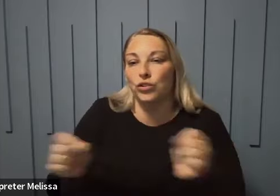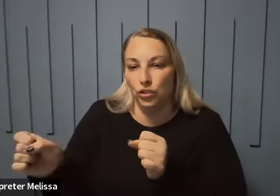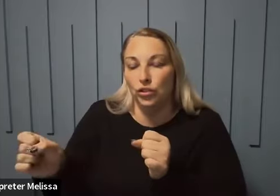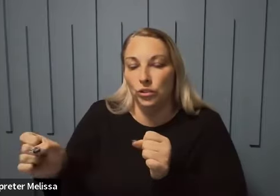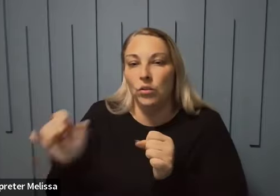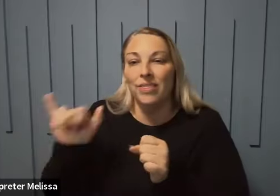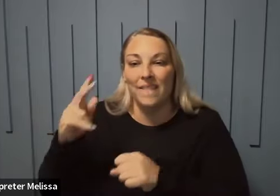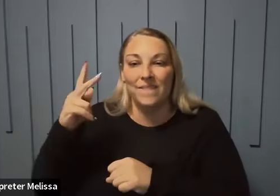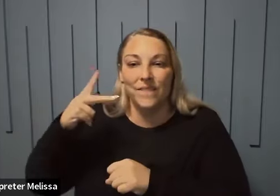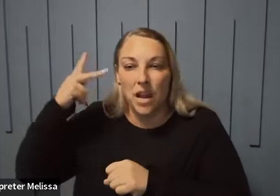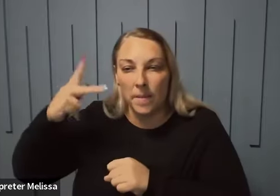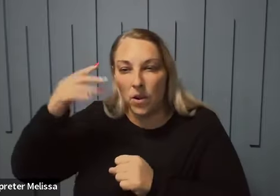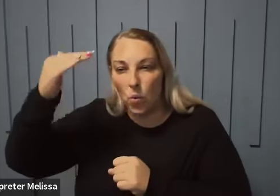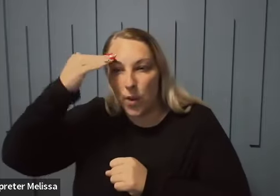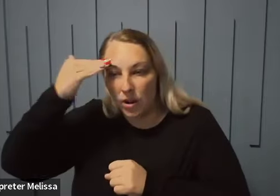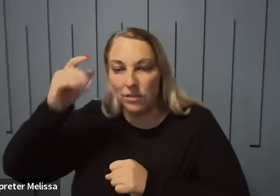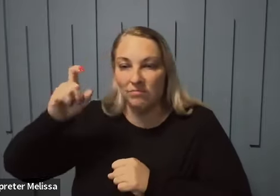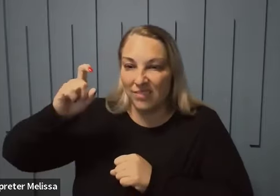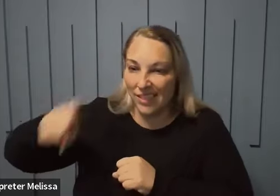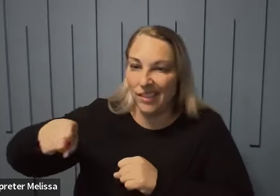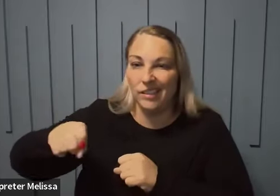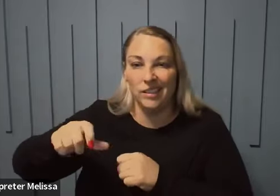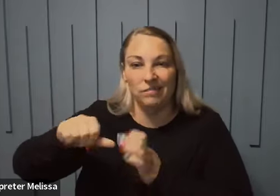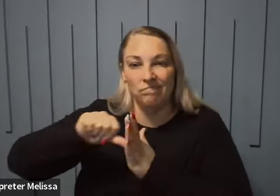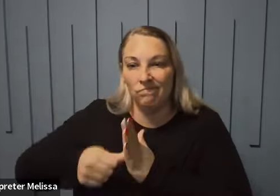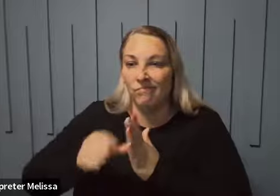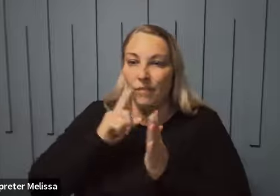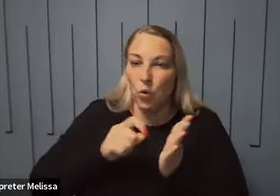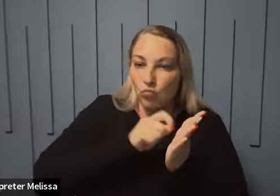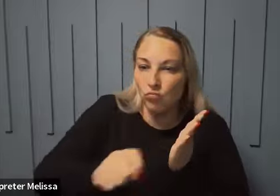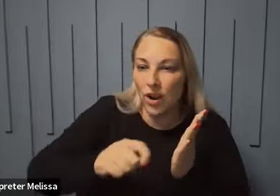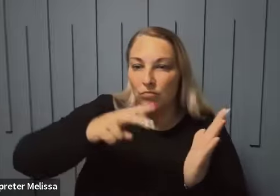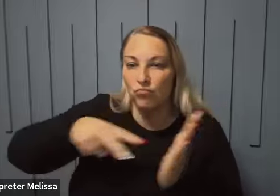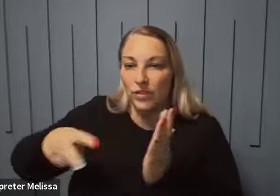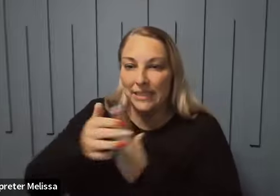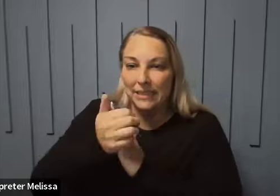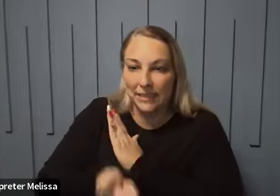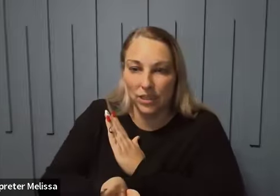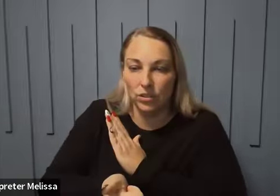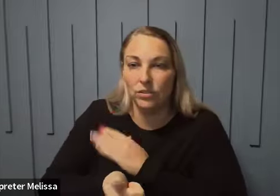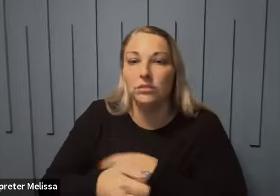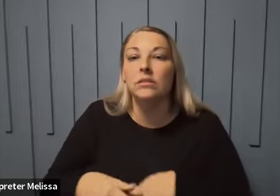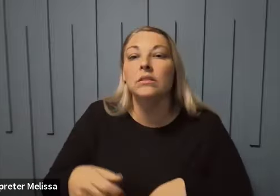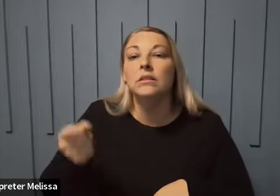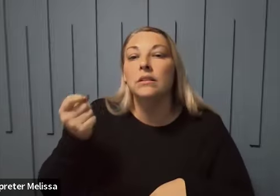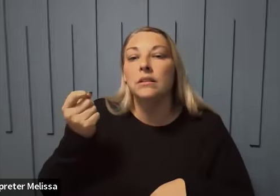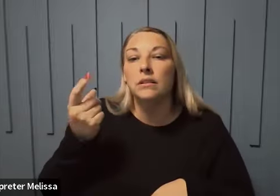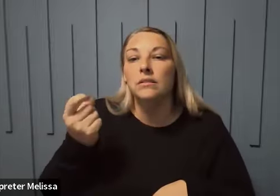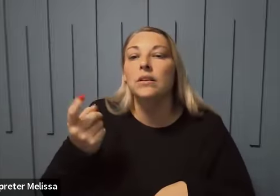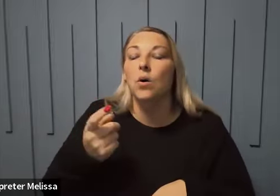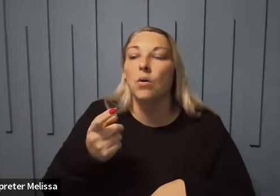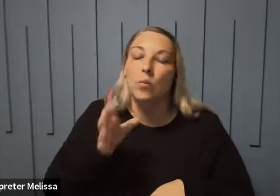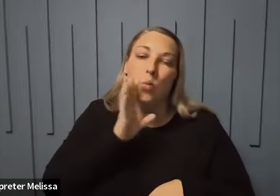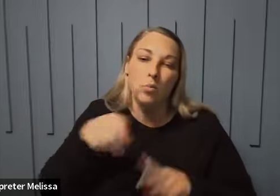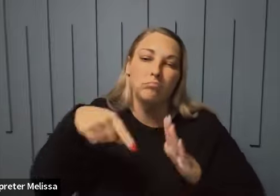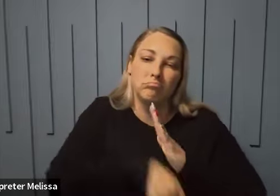to develop strong reading and writing skills. And I think, and we'll talk about this again later, but science of reading is bringing us back around to